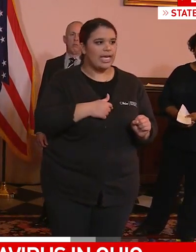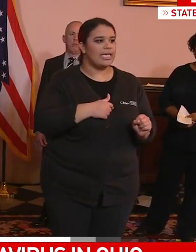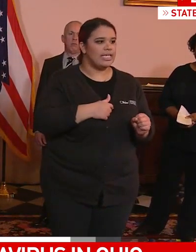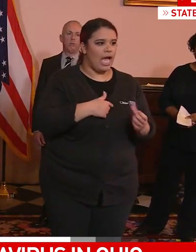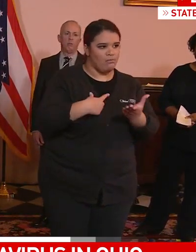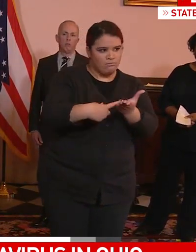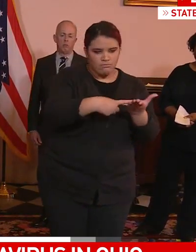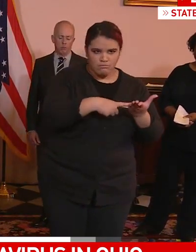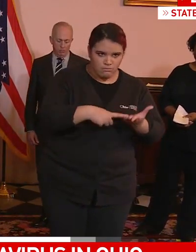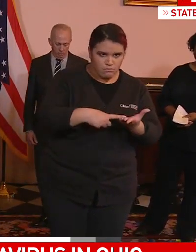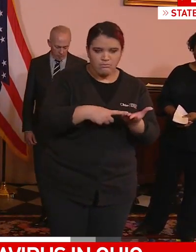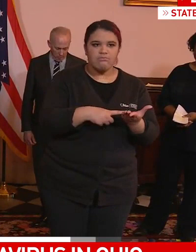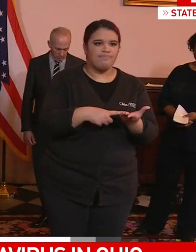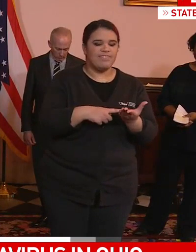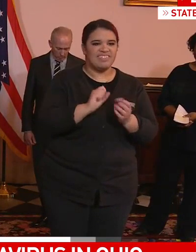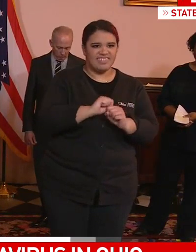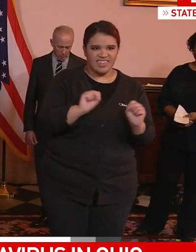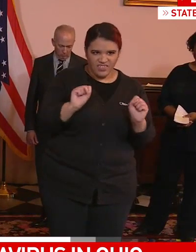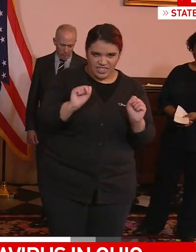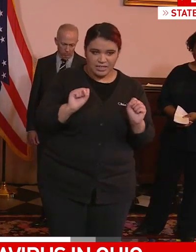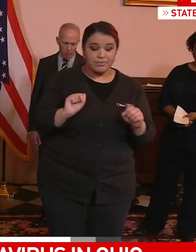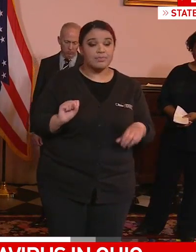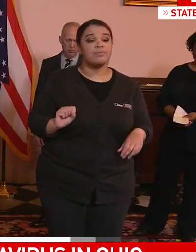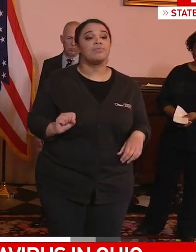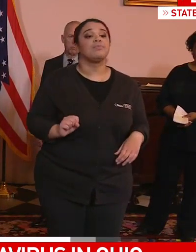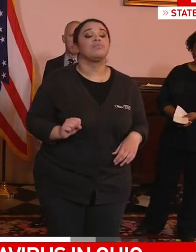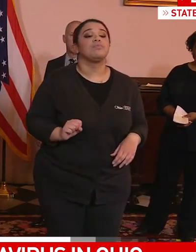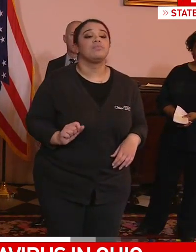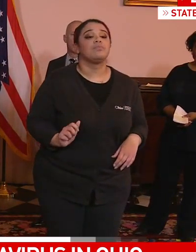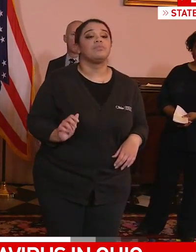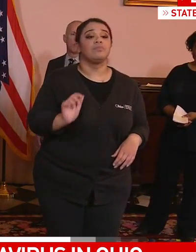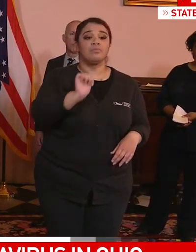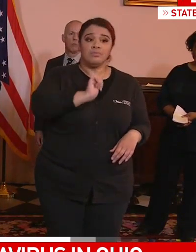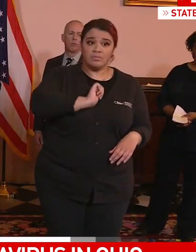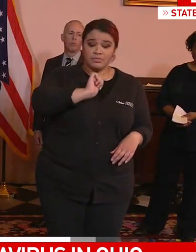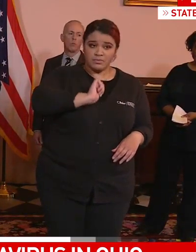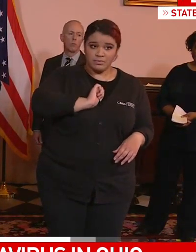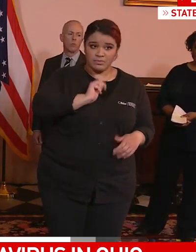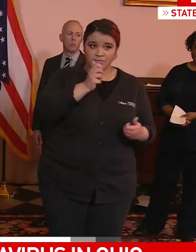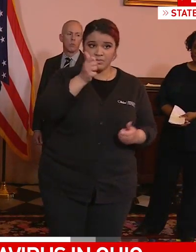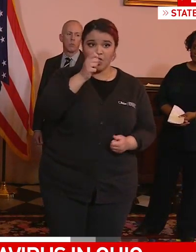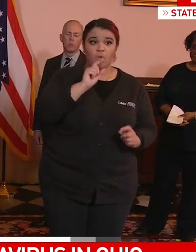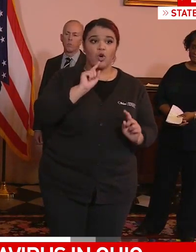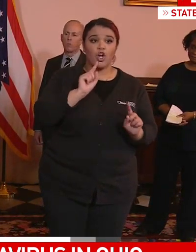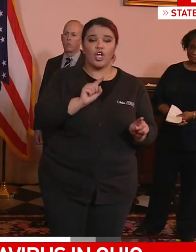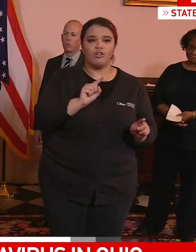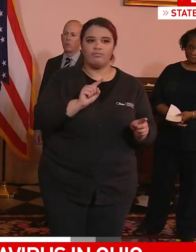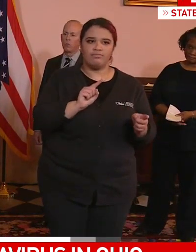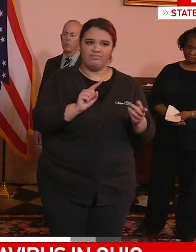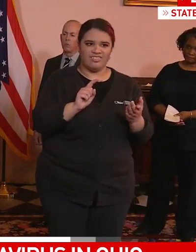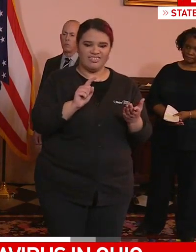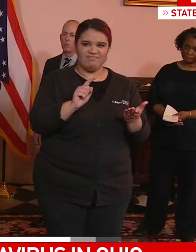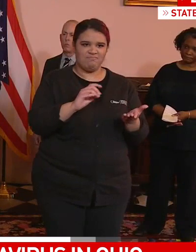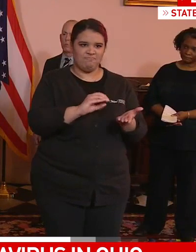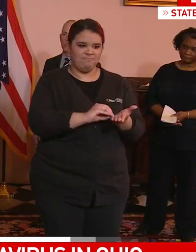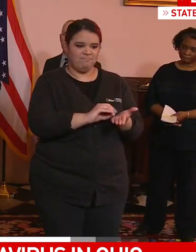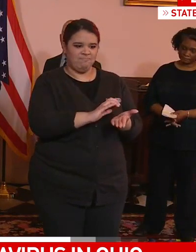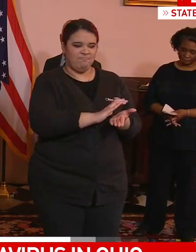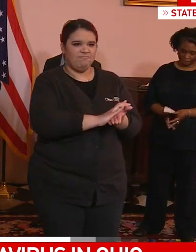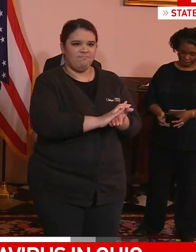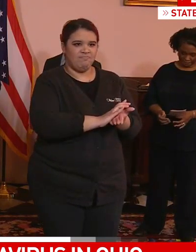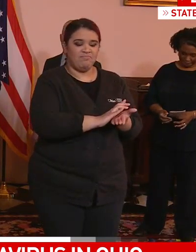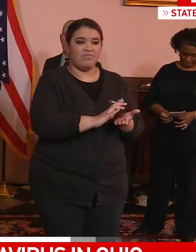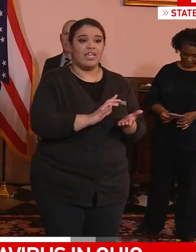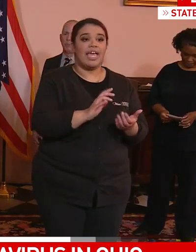what we have put out, as far as our orders, our regulations, we exempted out basically anybody exercising their First